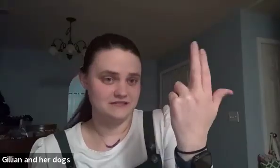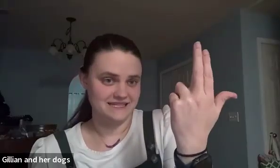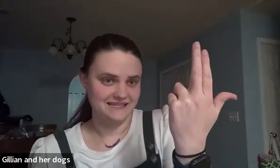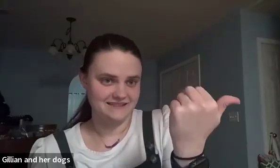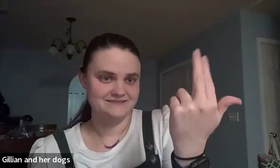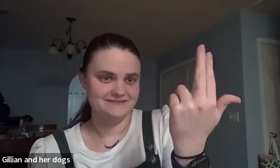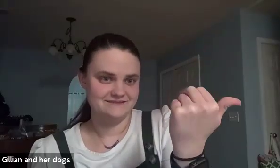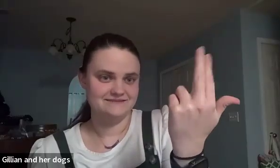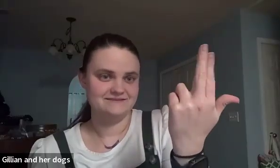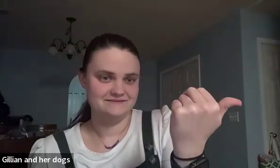13,